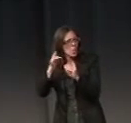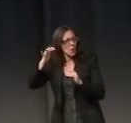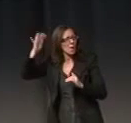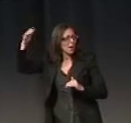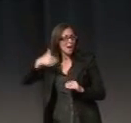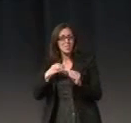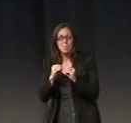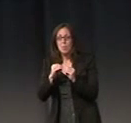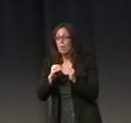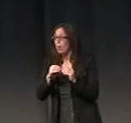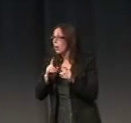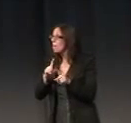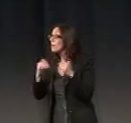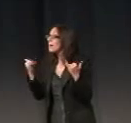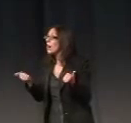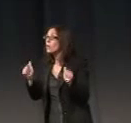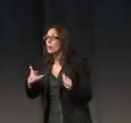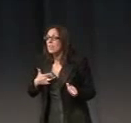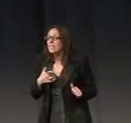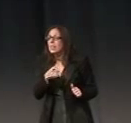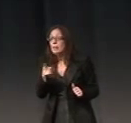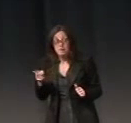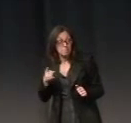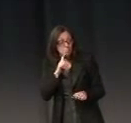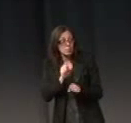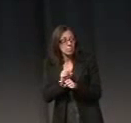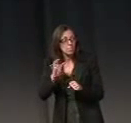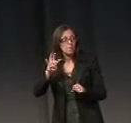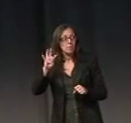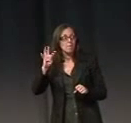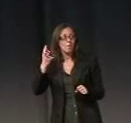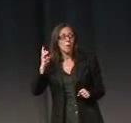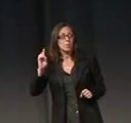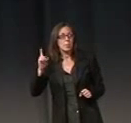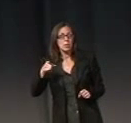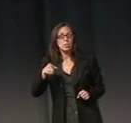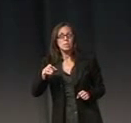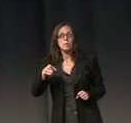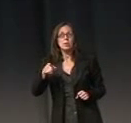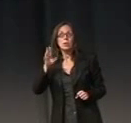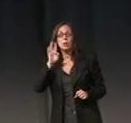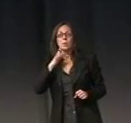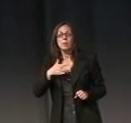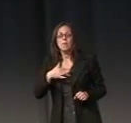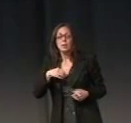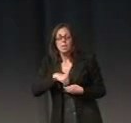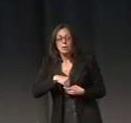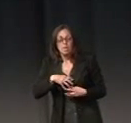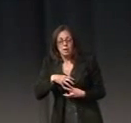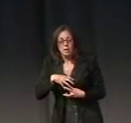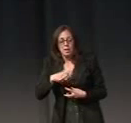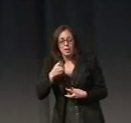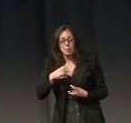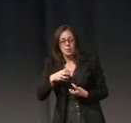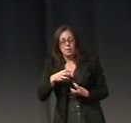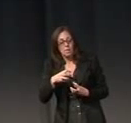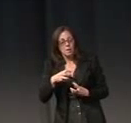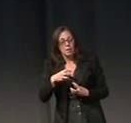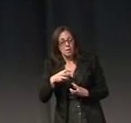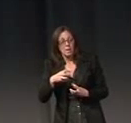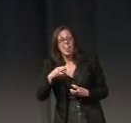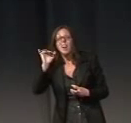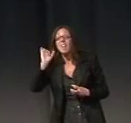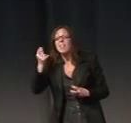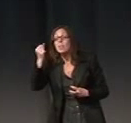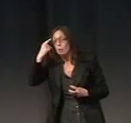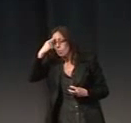feel, almost immediately, a strain at the very root of yourself, the first pop threads of a mind starting